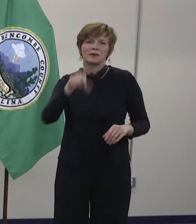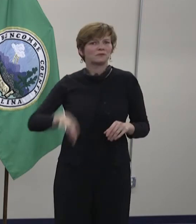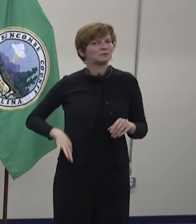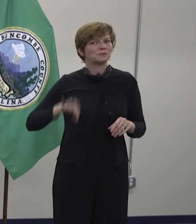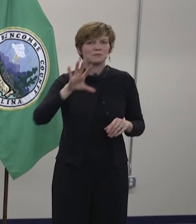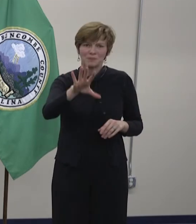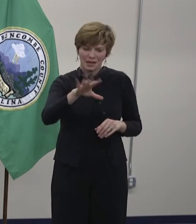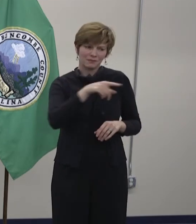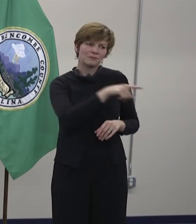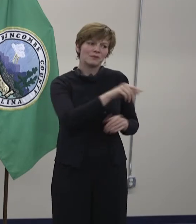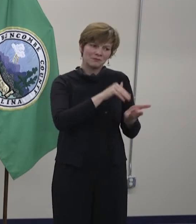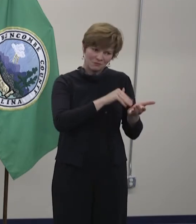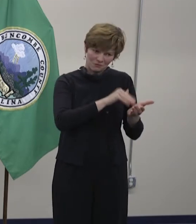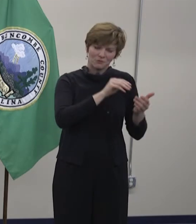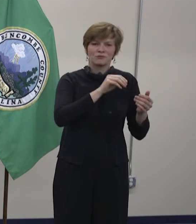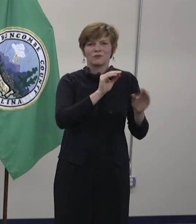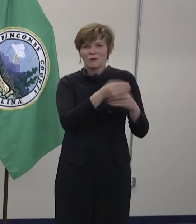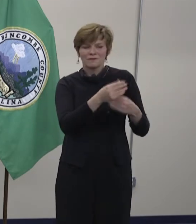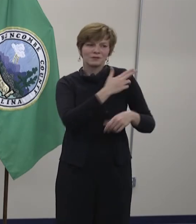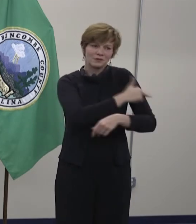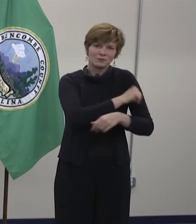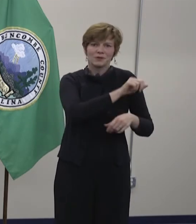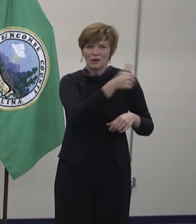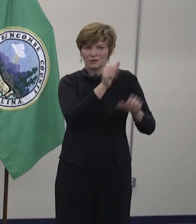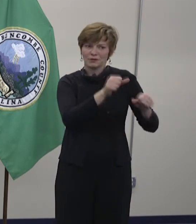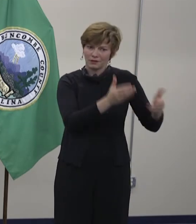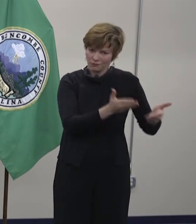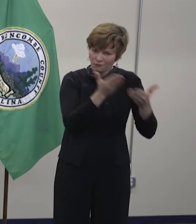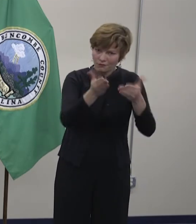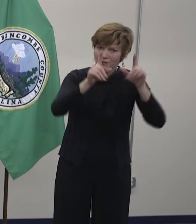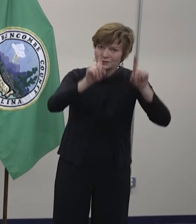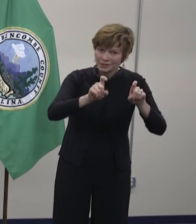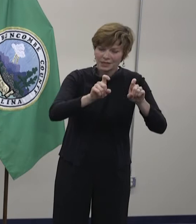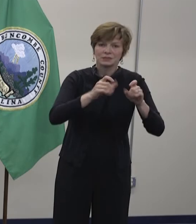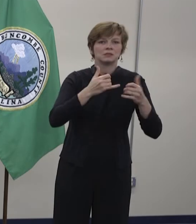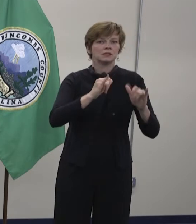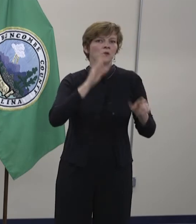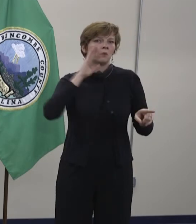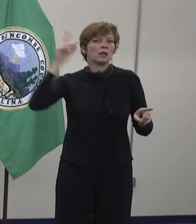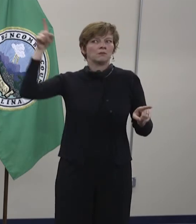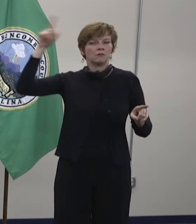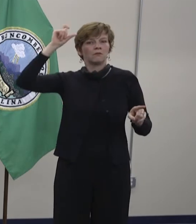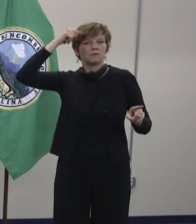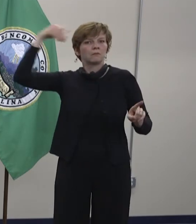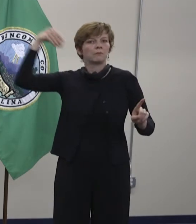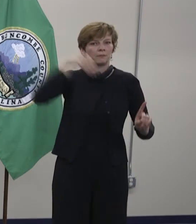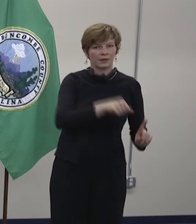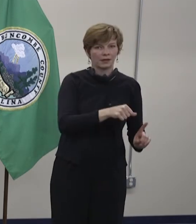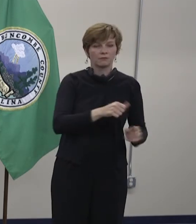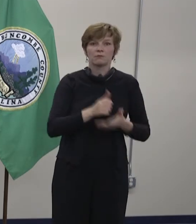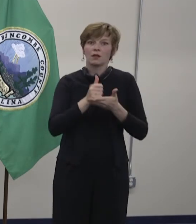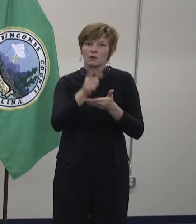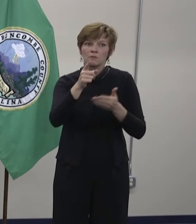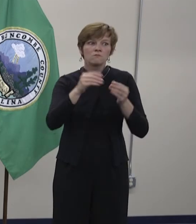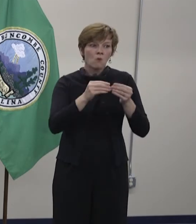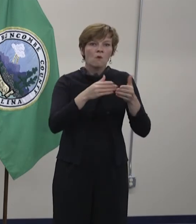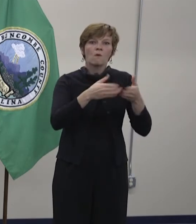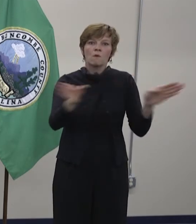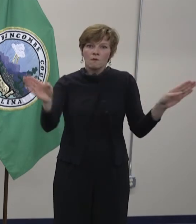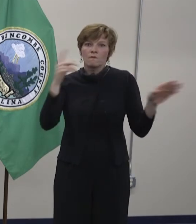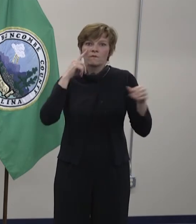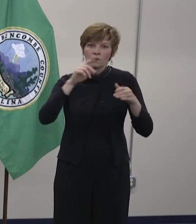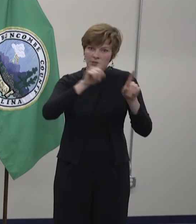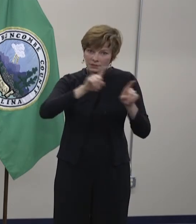It's a step to increasing access to testing as well as decreasing barriers to testing.